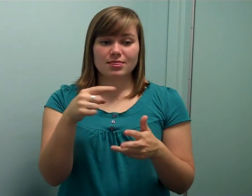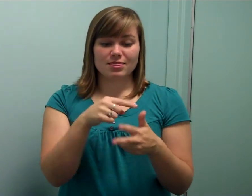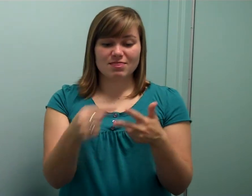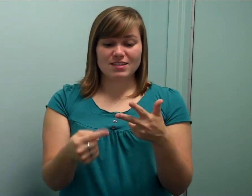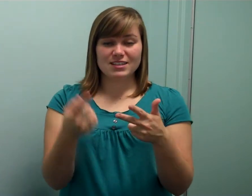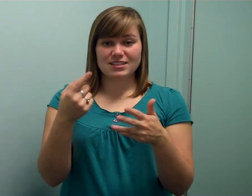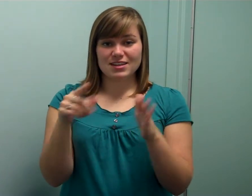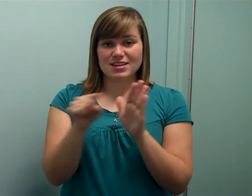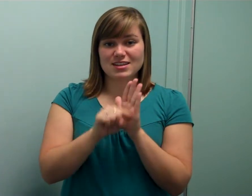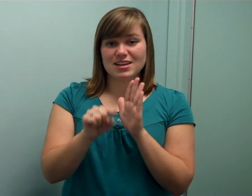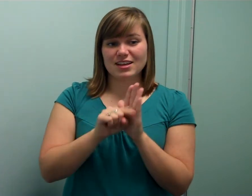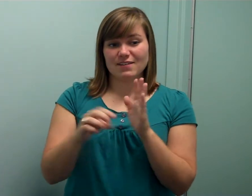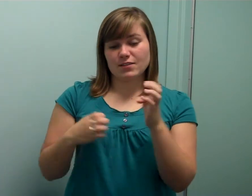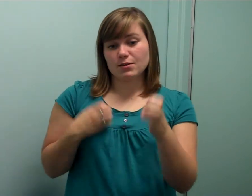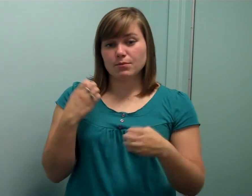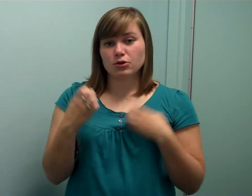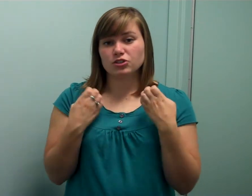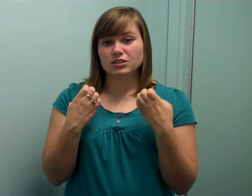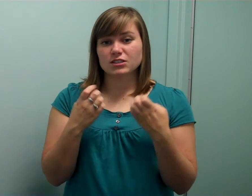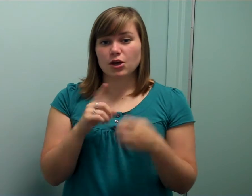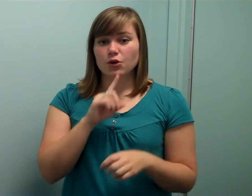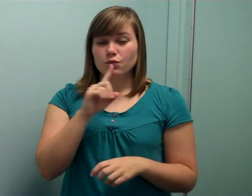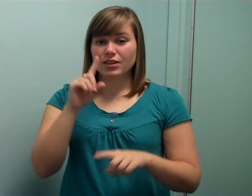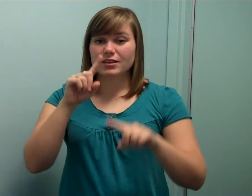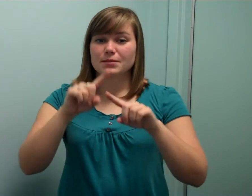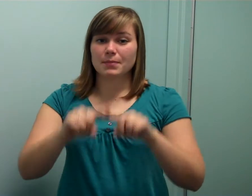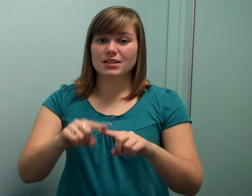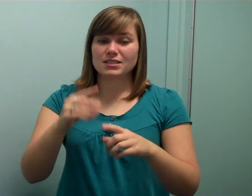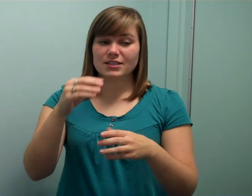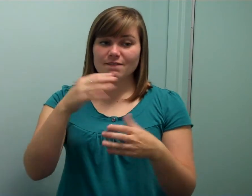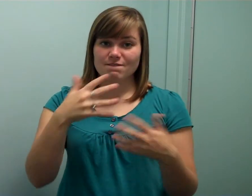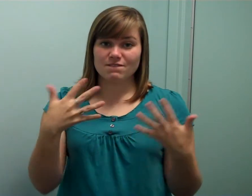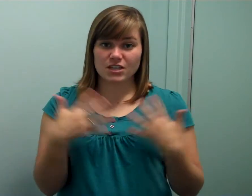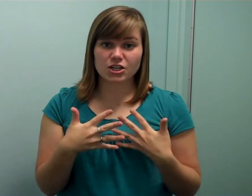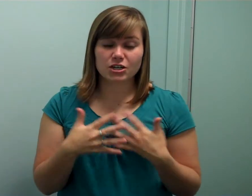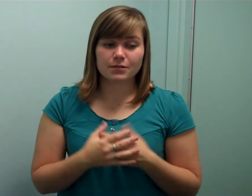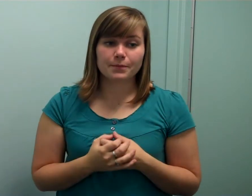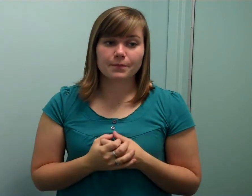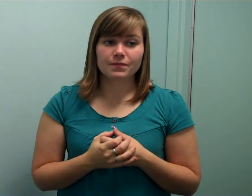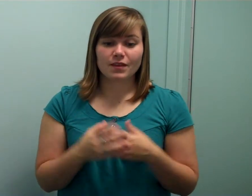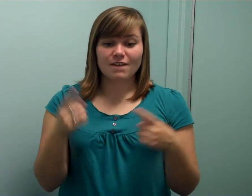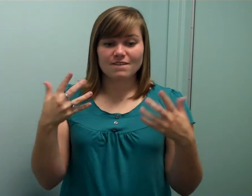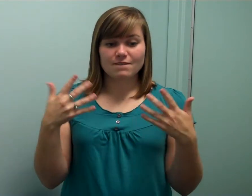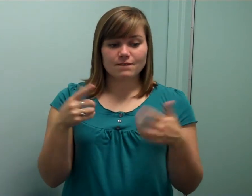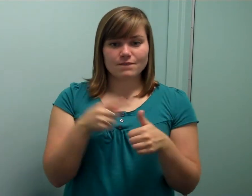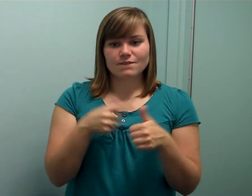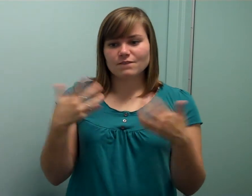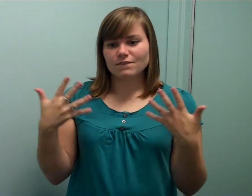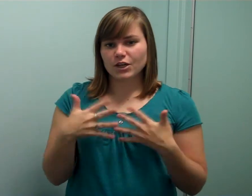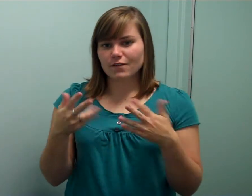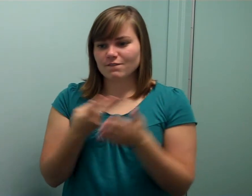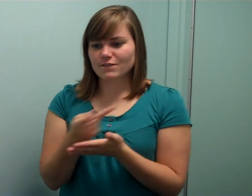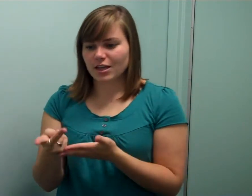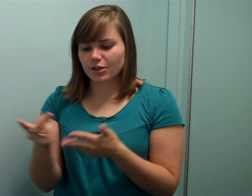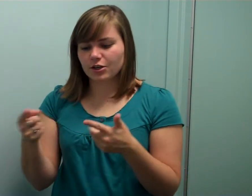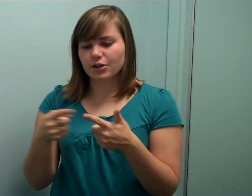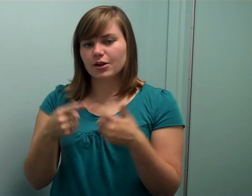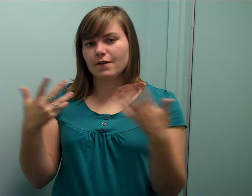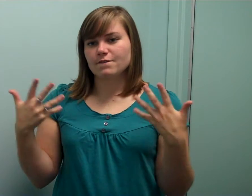we're experiencing are actually based in fear. Fear of failure, fear of being hurt, fear